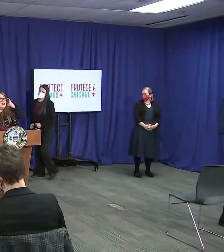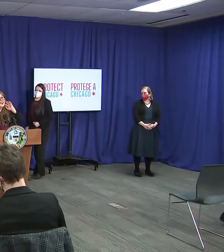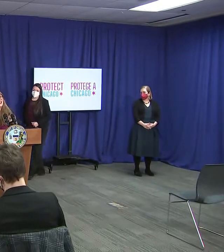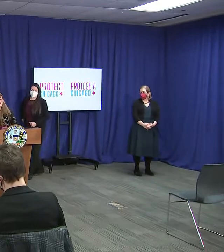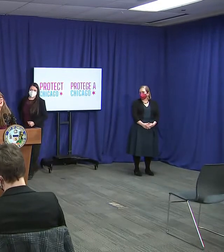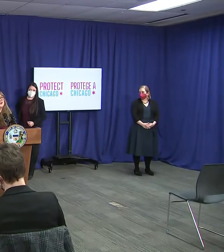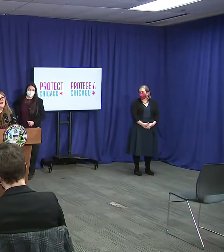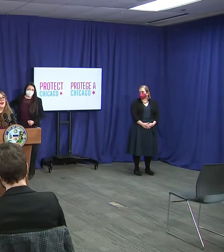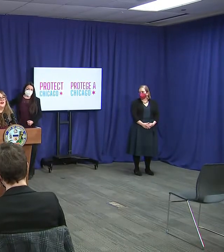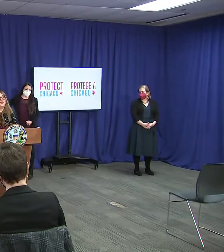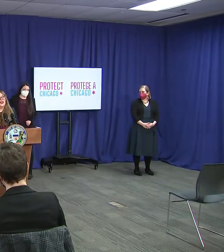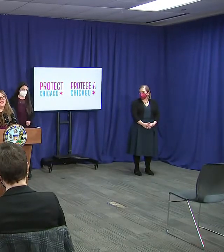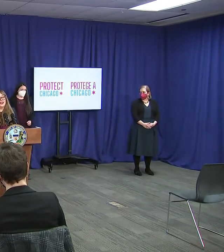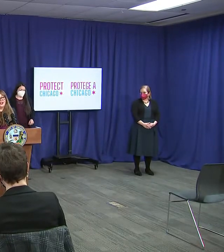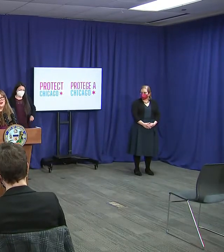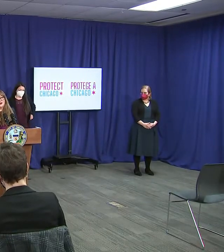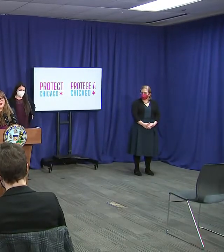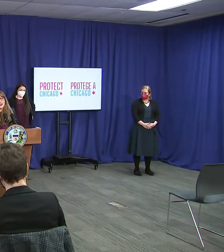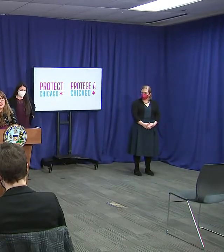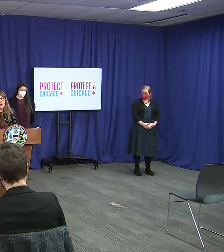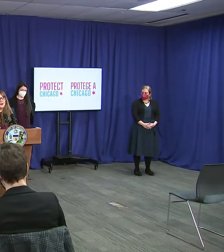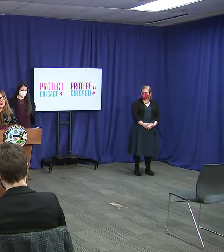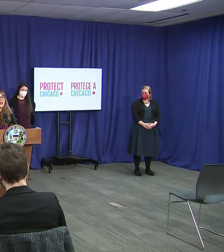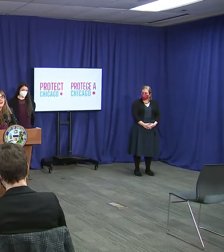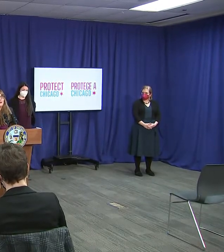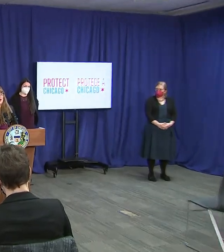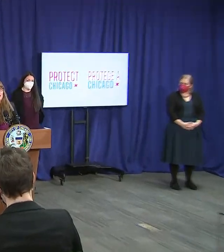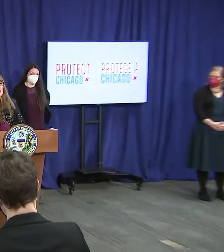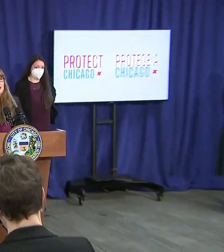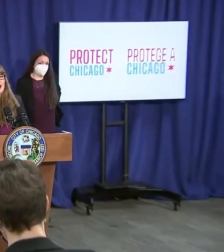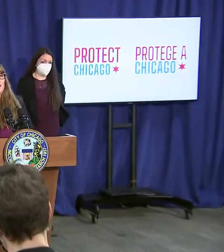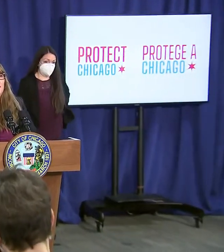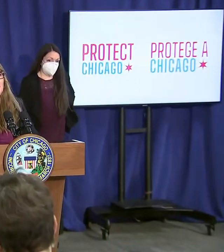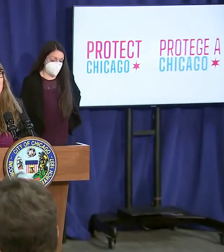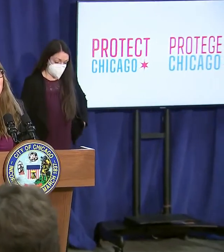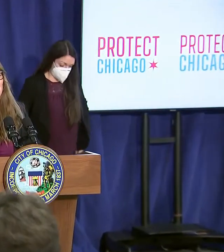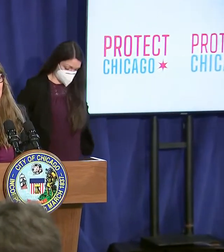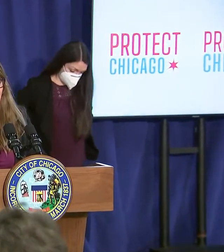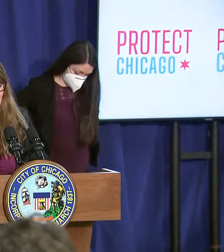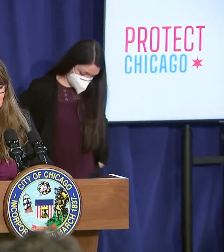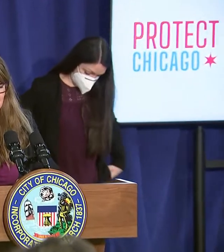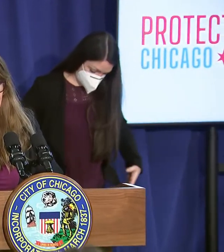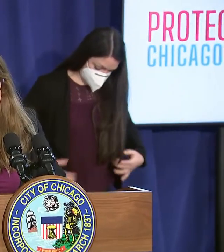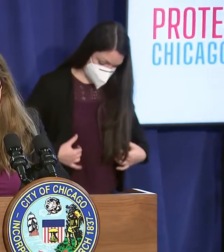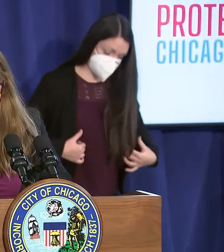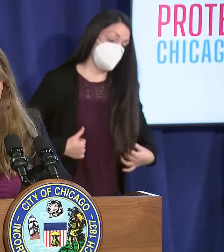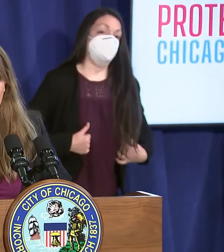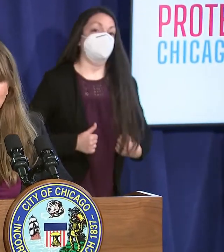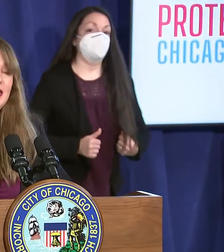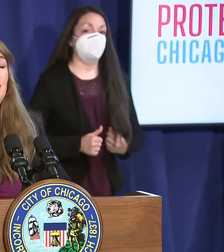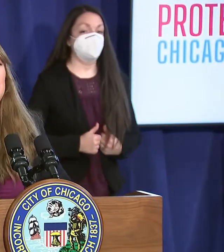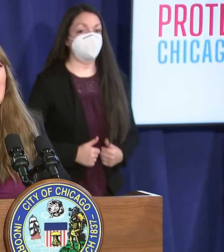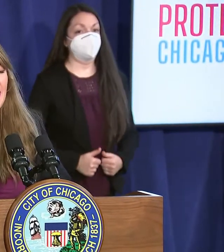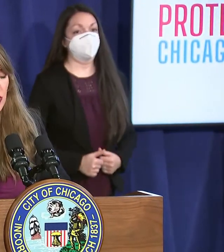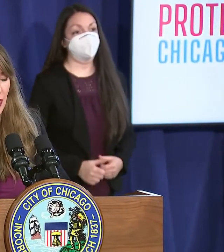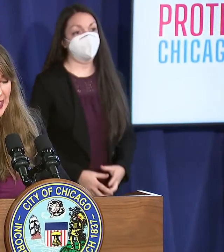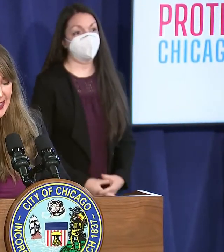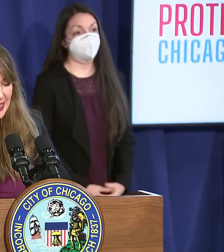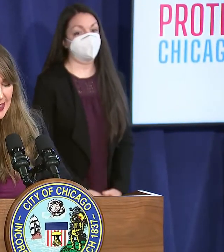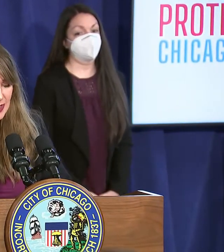Muy buenas tardes. Yo soy la doctora Geraldine Luna, directora médica del Departamento de Salud Pública de Chicago. Y hoy les